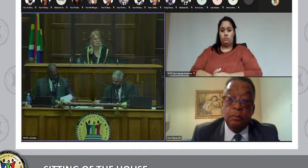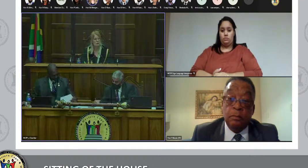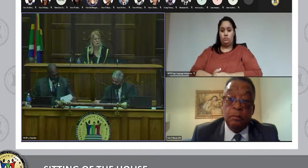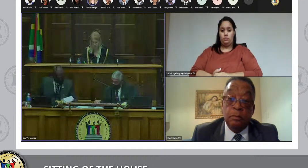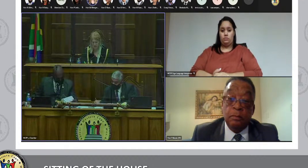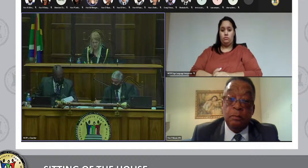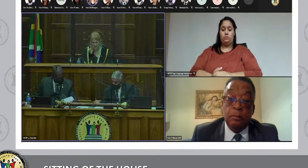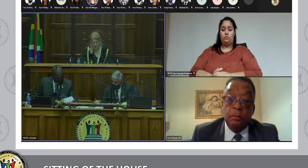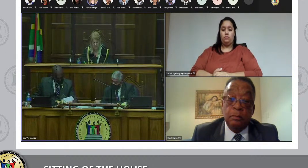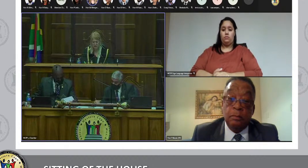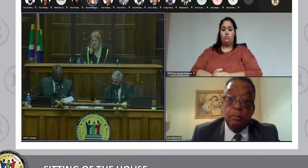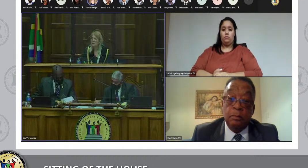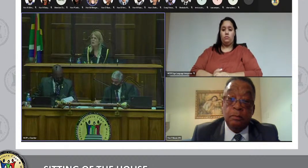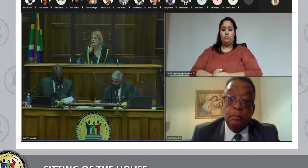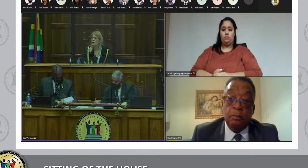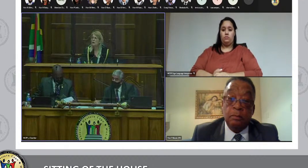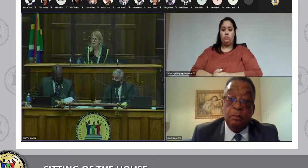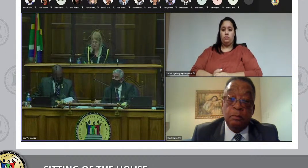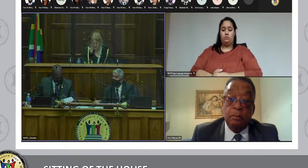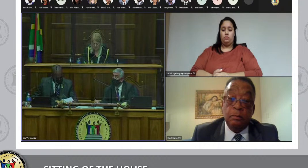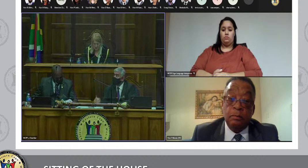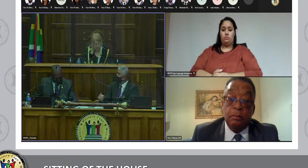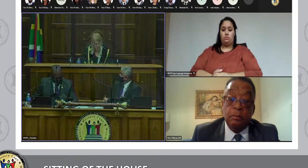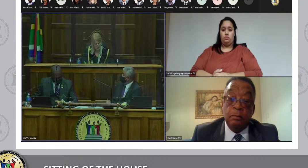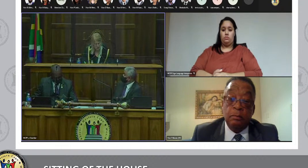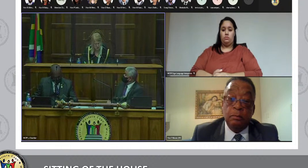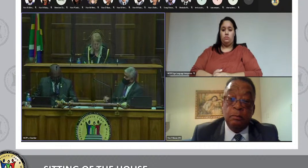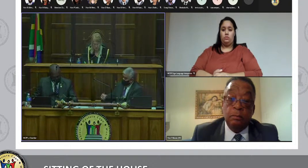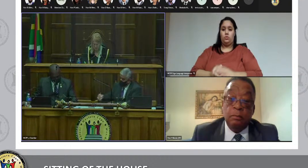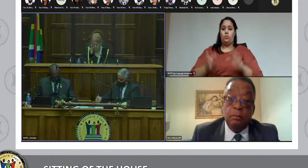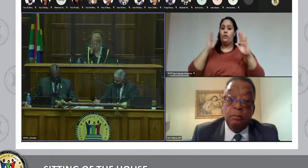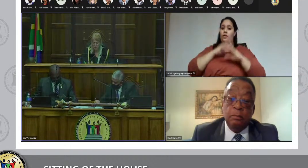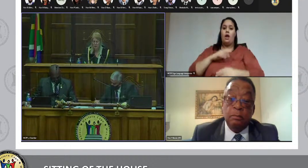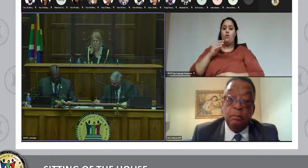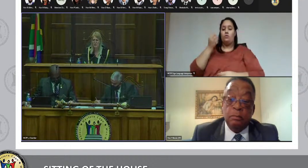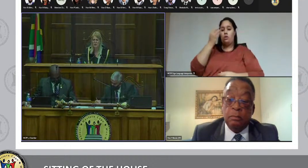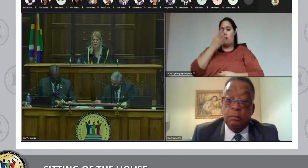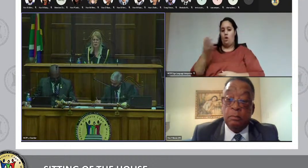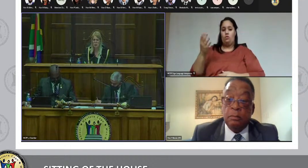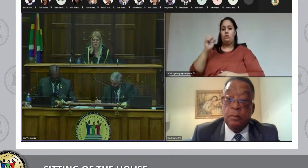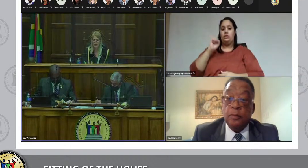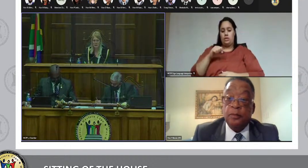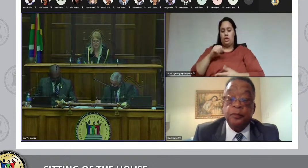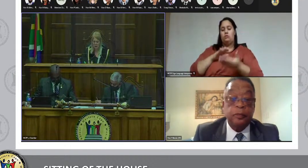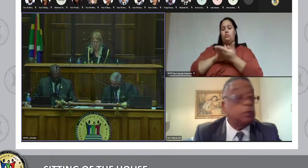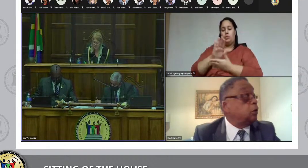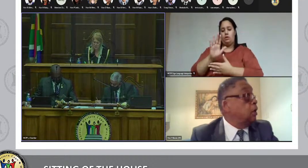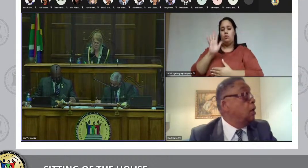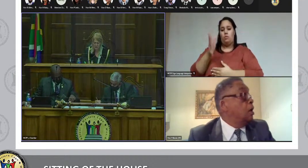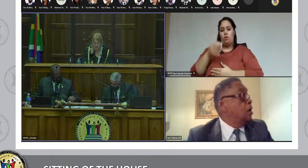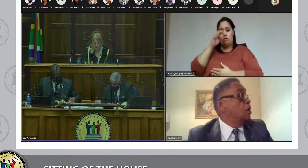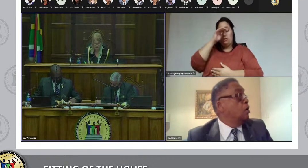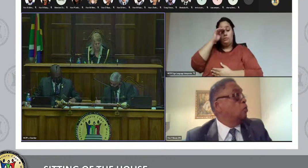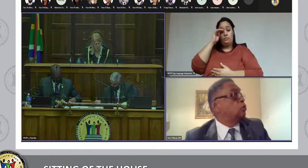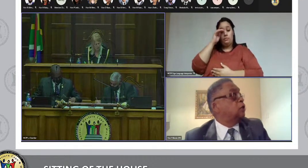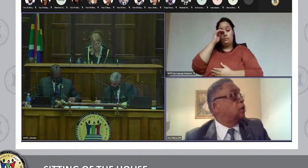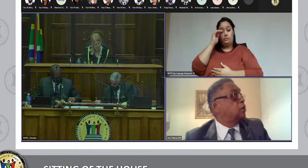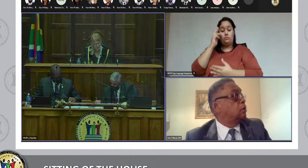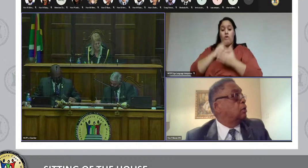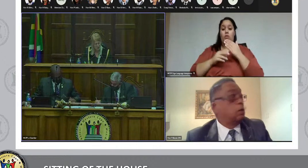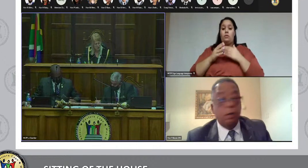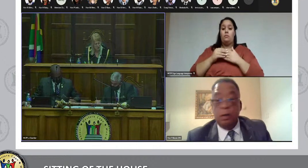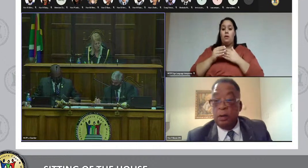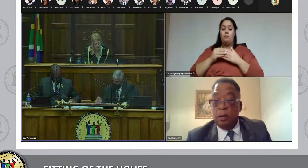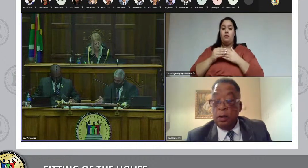No objections? Without notice, yes, Speaker. Yes, there are objections. The motion will be printed on the order paper. Honourable members, it's just come to